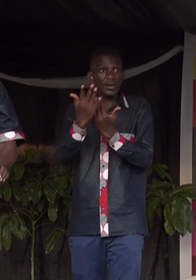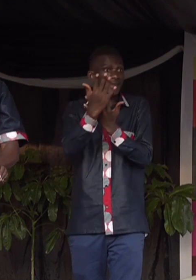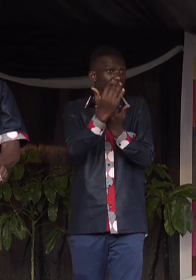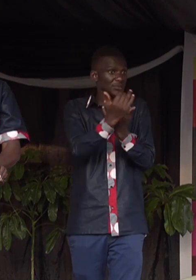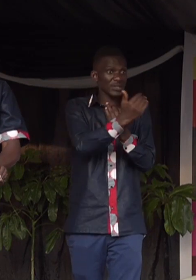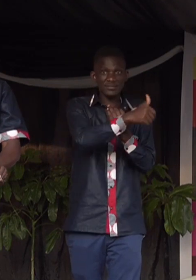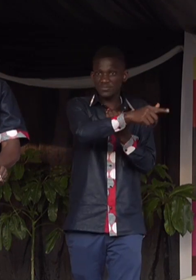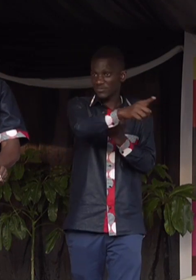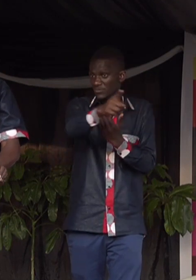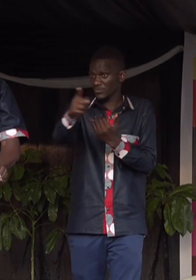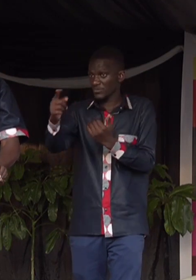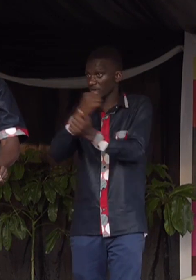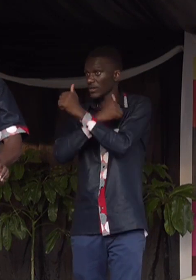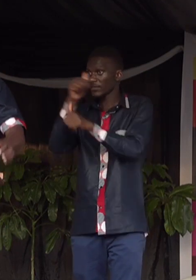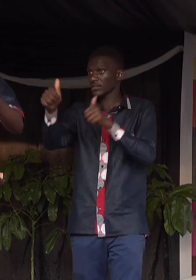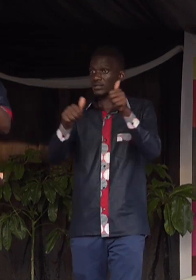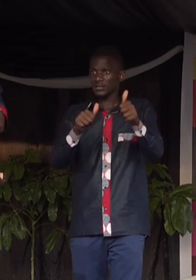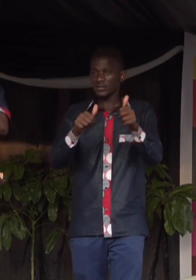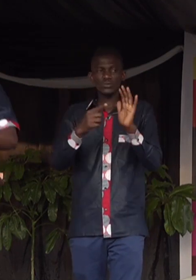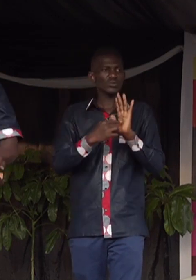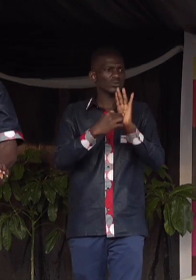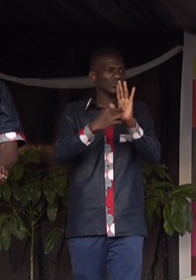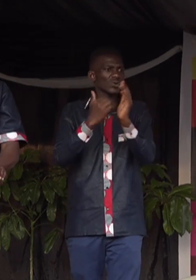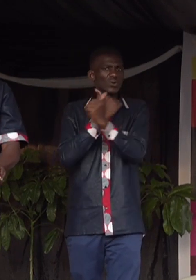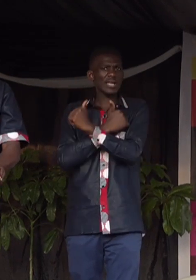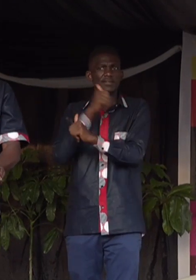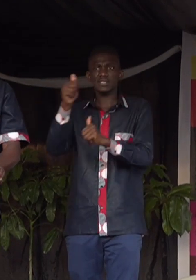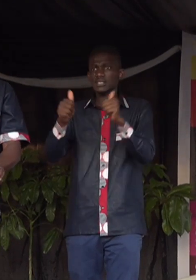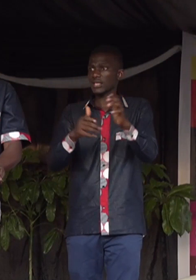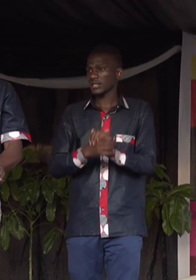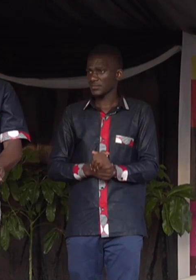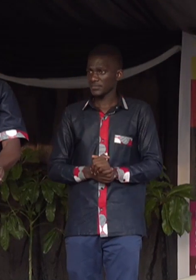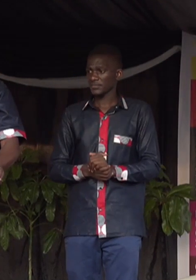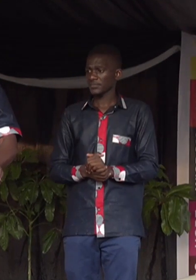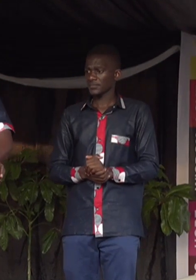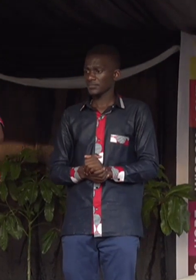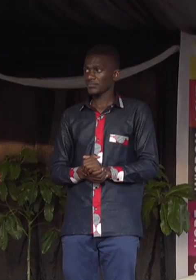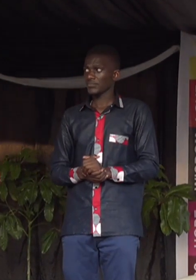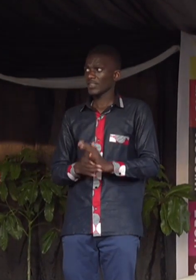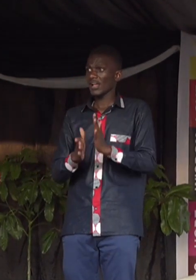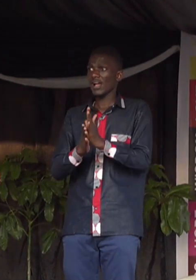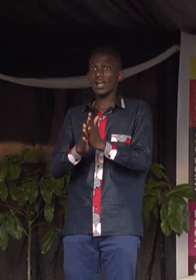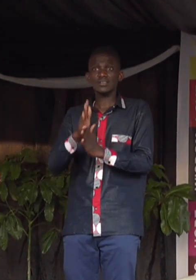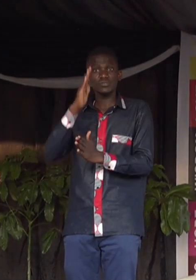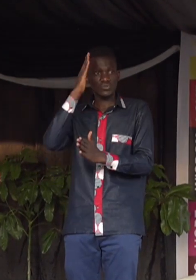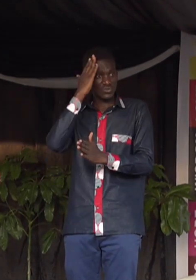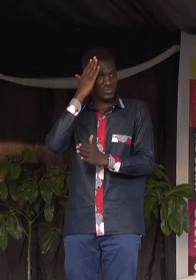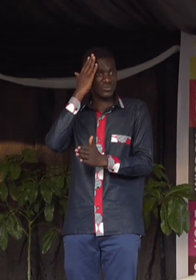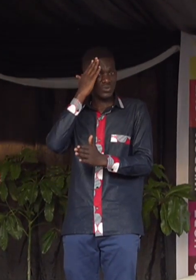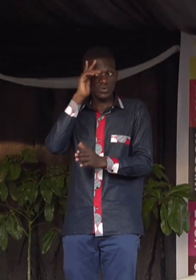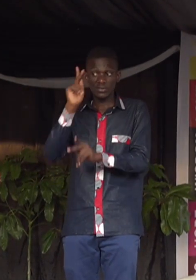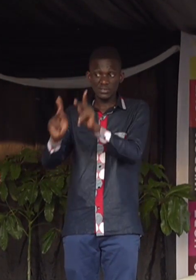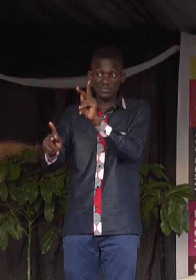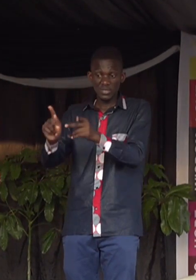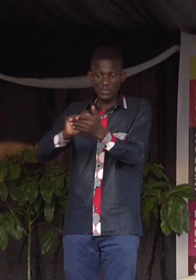another. Naye Bible tusubira okwagalana. To show love to each other. Okulaga okwagala eri buli muntu. And you know, there are, these people wrote